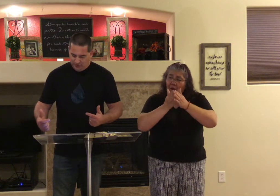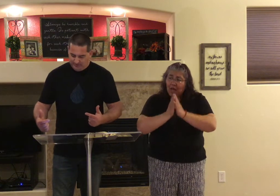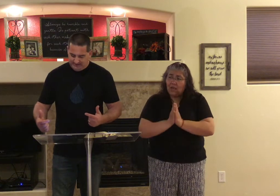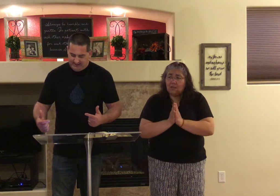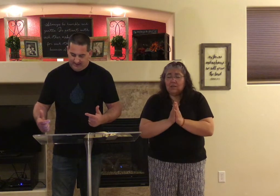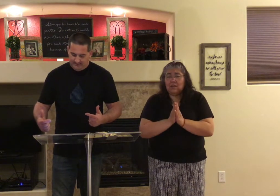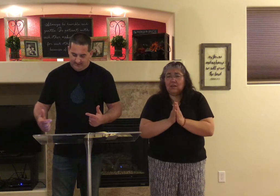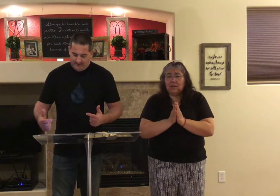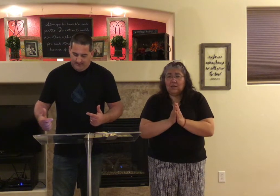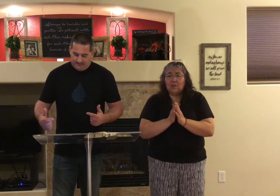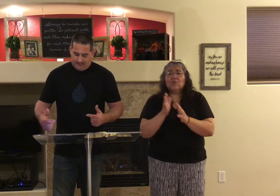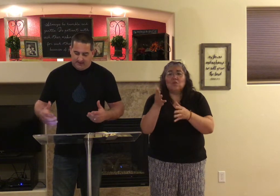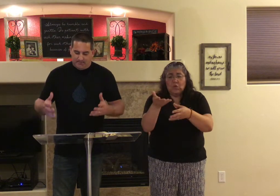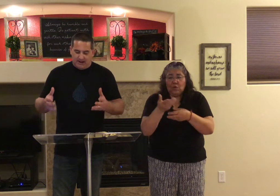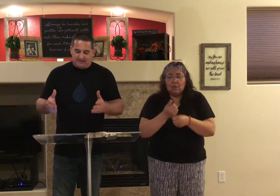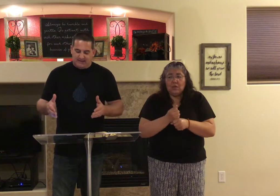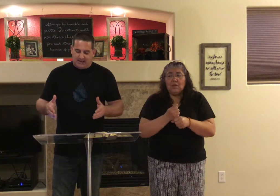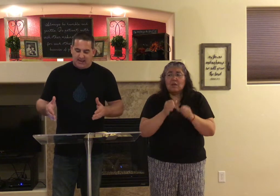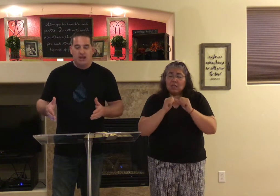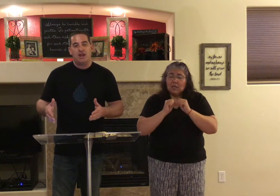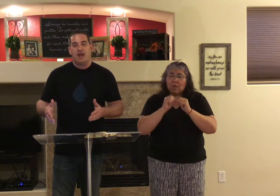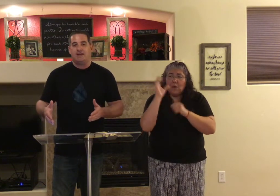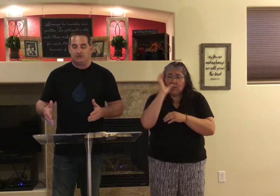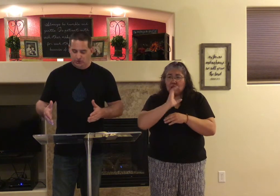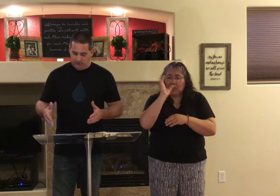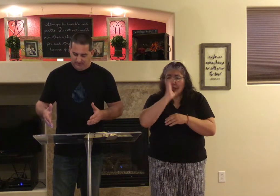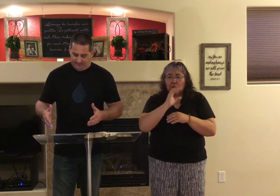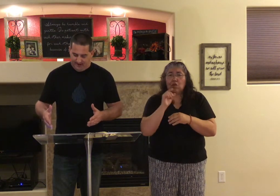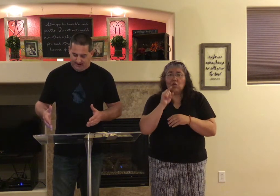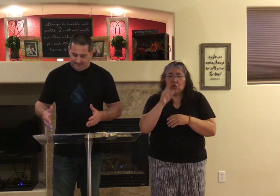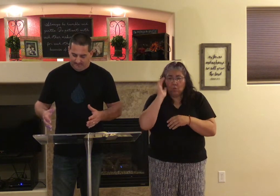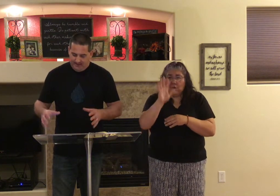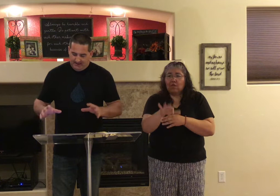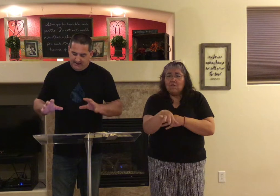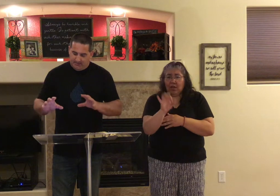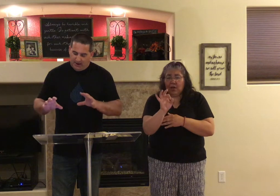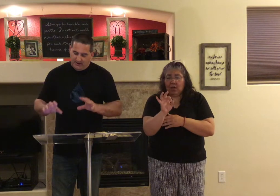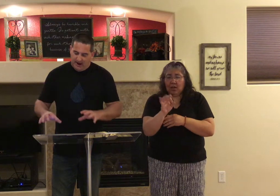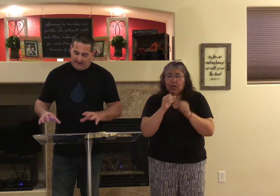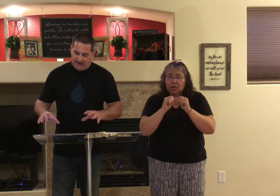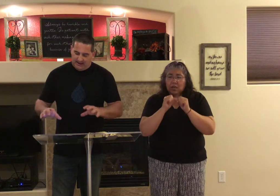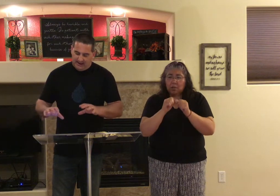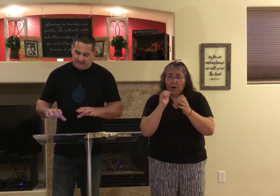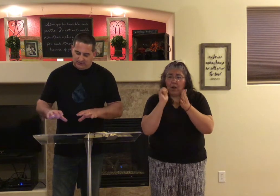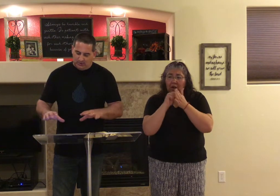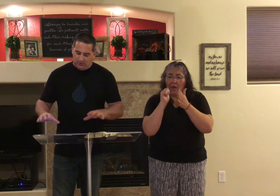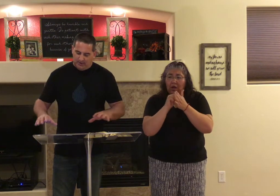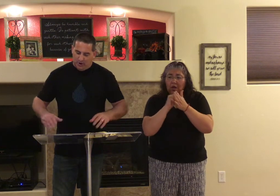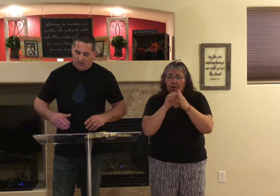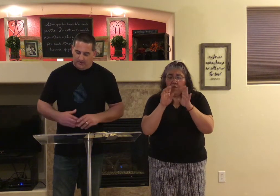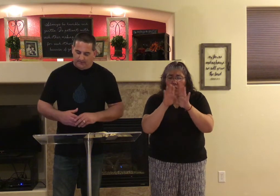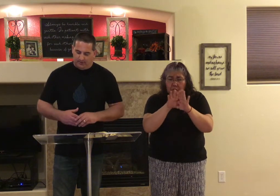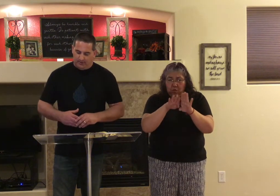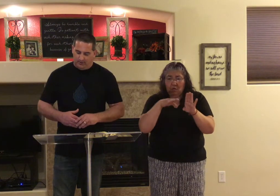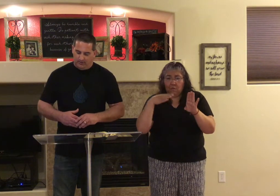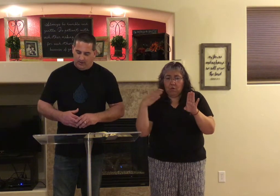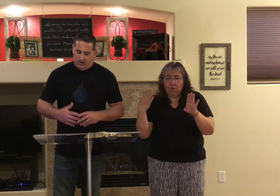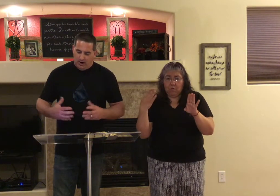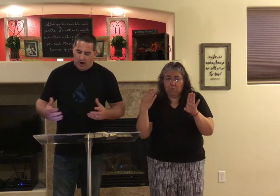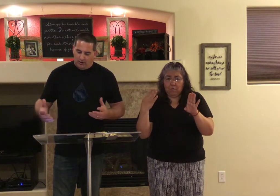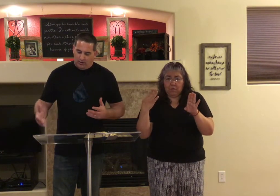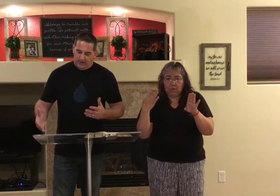and you will receive. Keep on seeking and you will find. Keep on knocking and the door will be open for